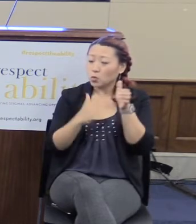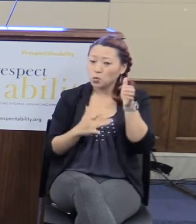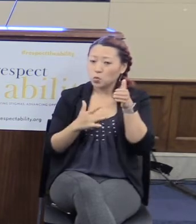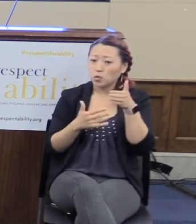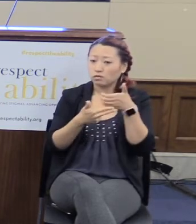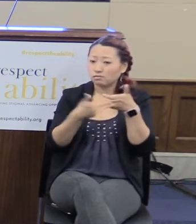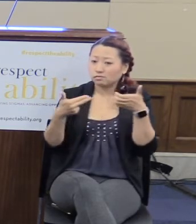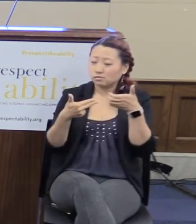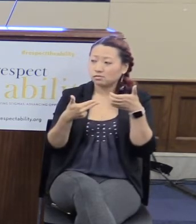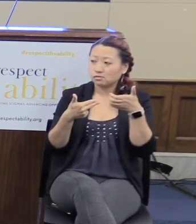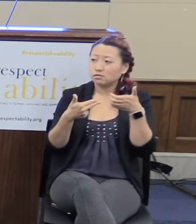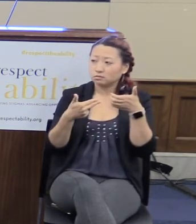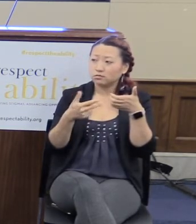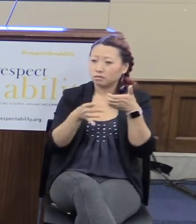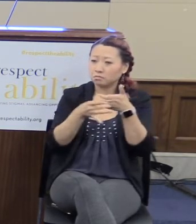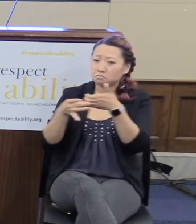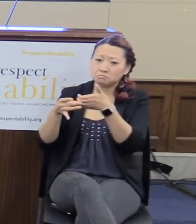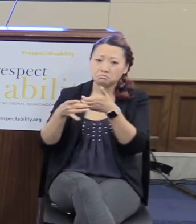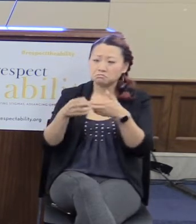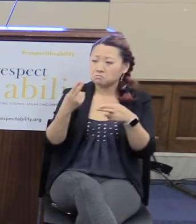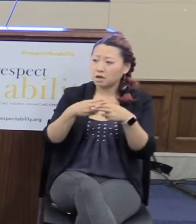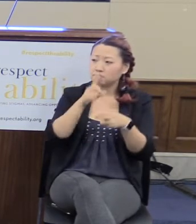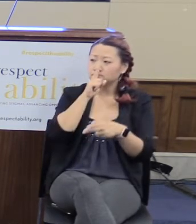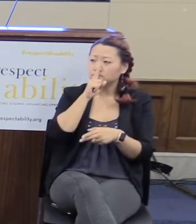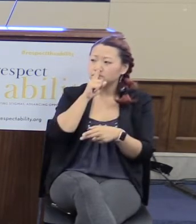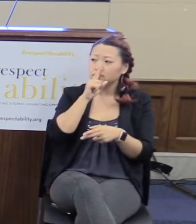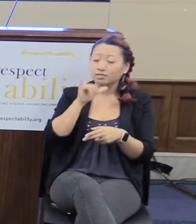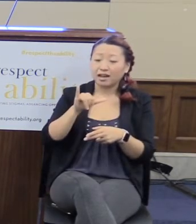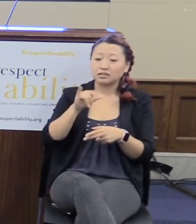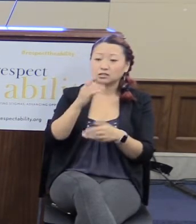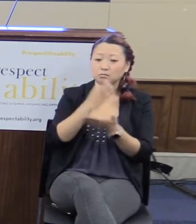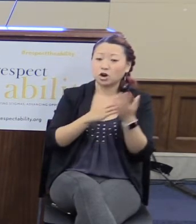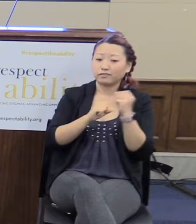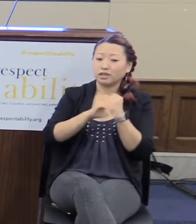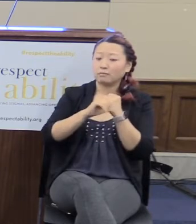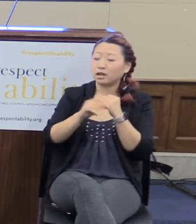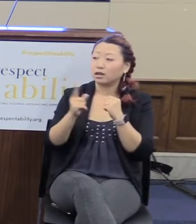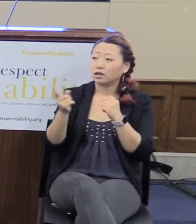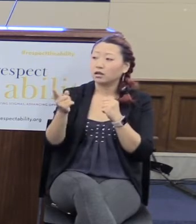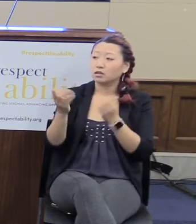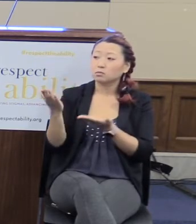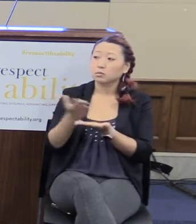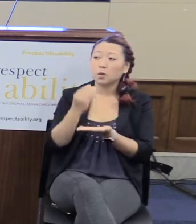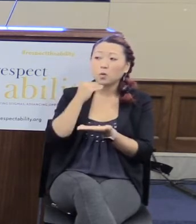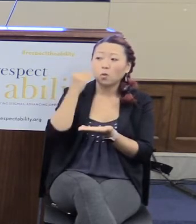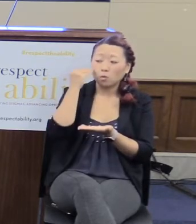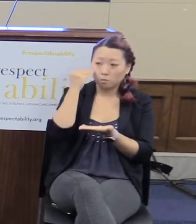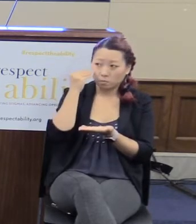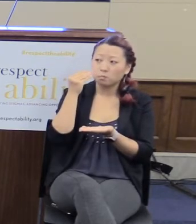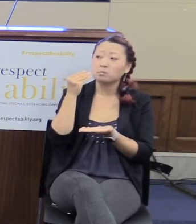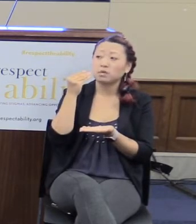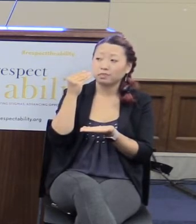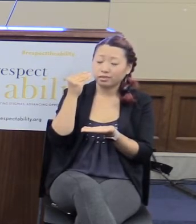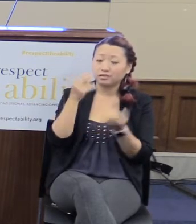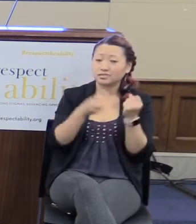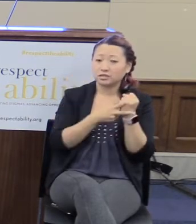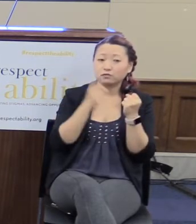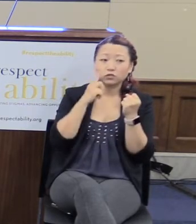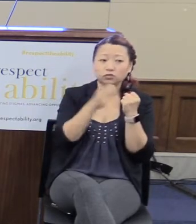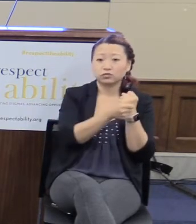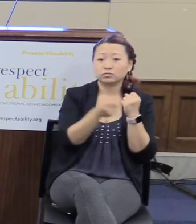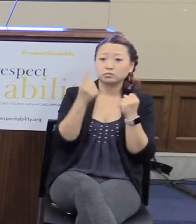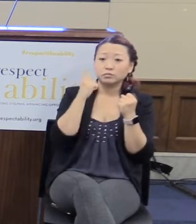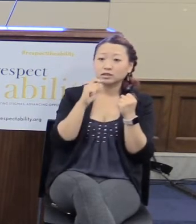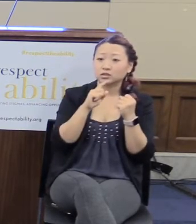And that's part of a campaign. And take one of those campaigns home and just save it for you, because it's